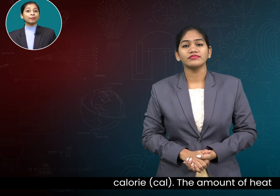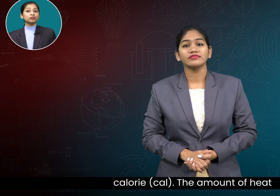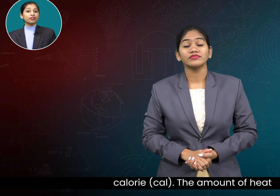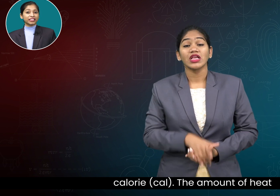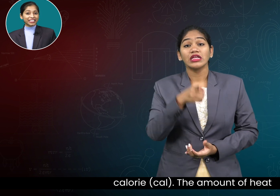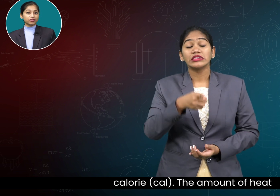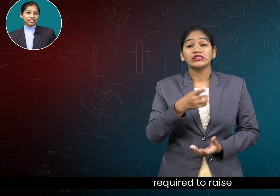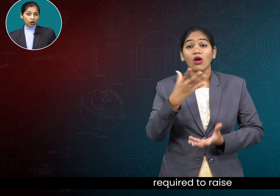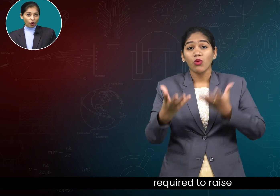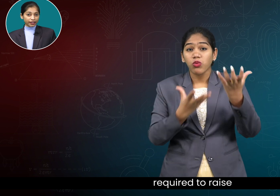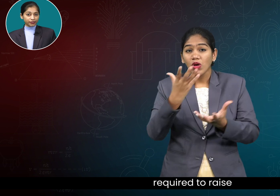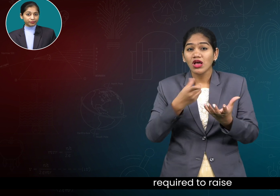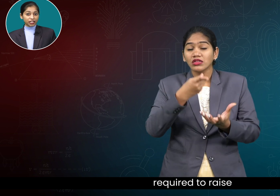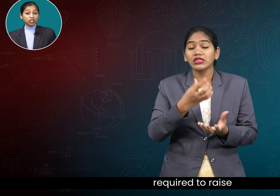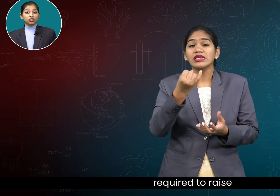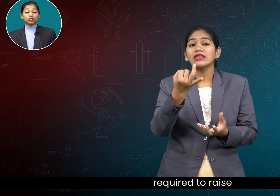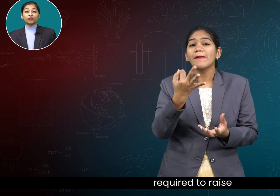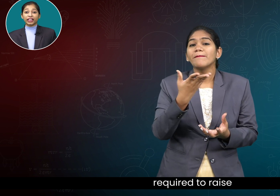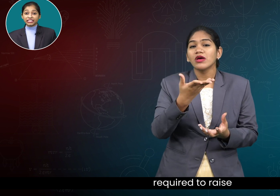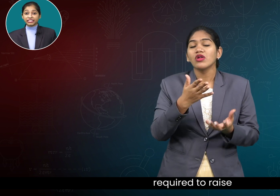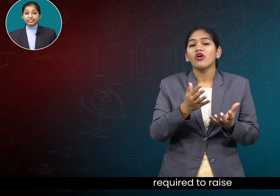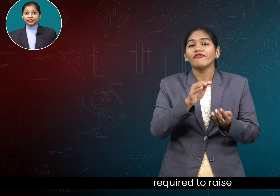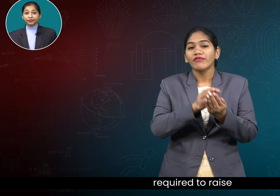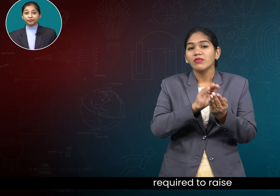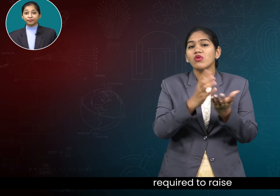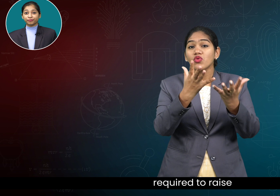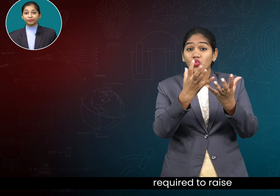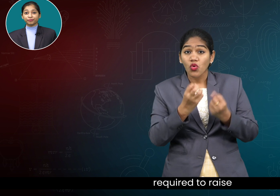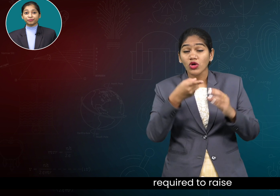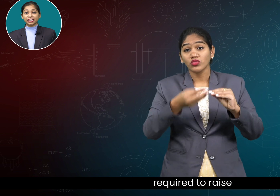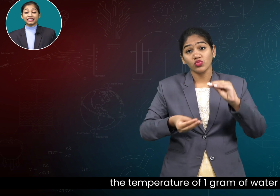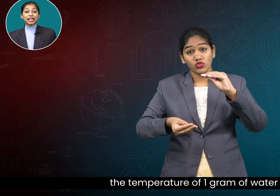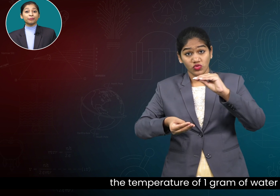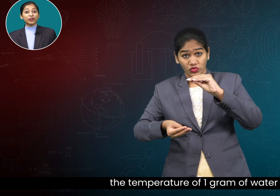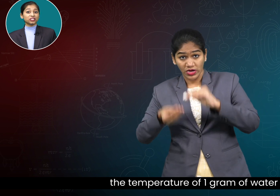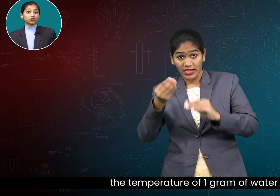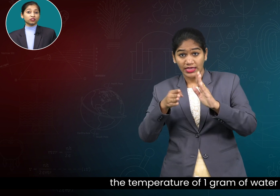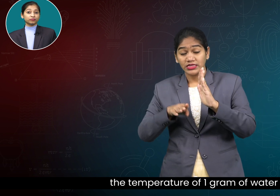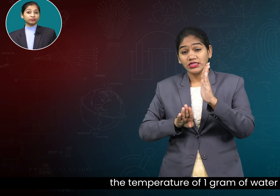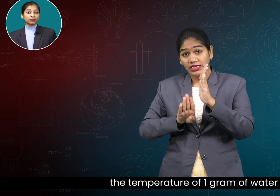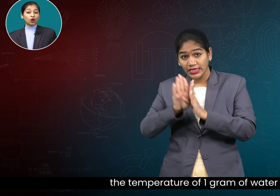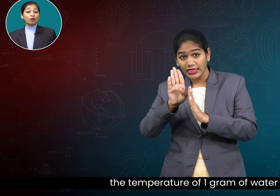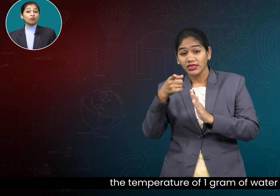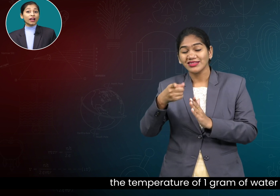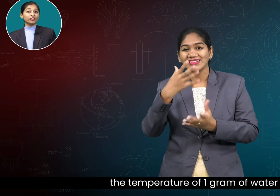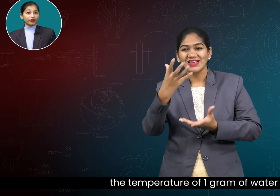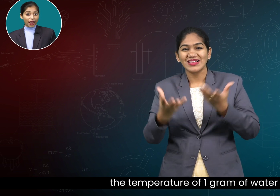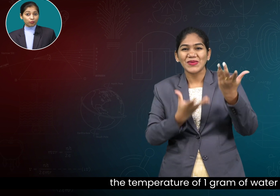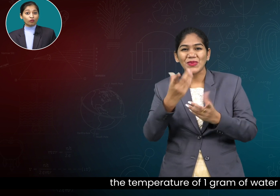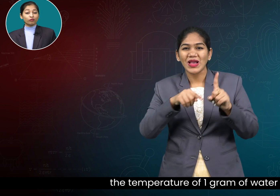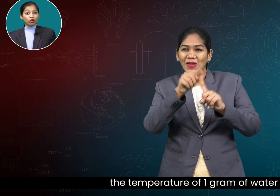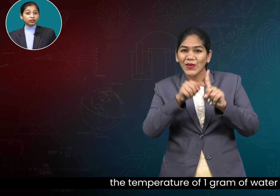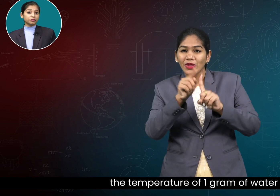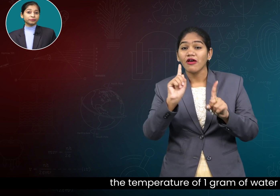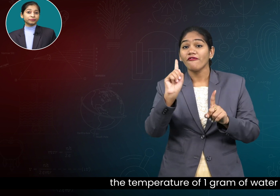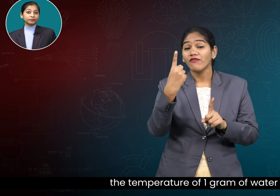The amount of heat required to raise the temperature of 1 gram